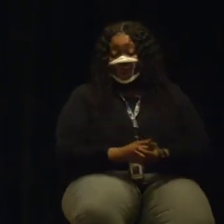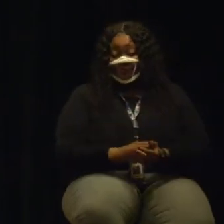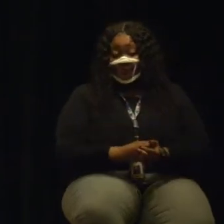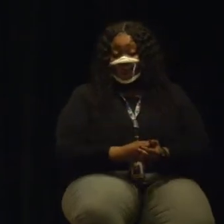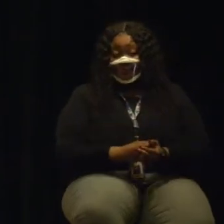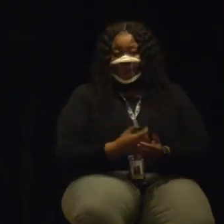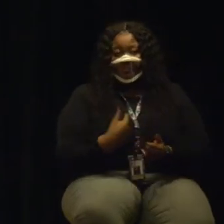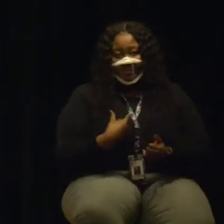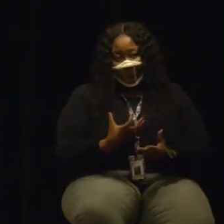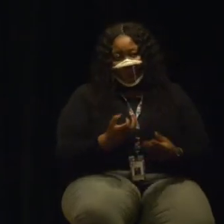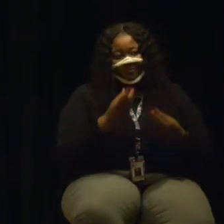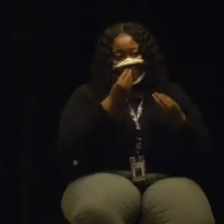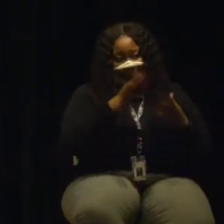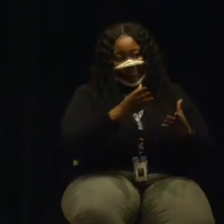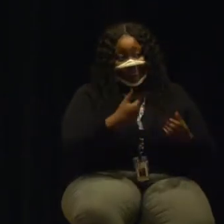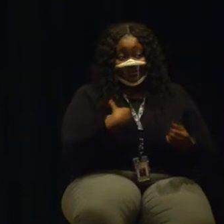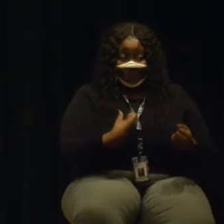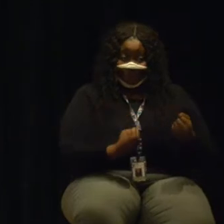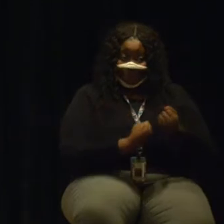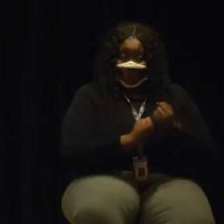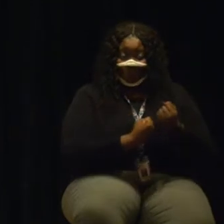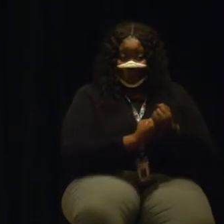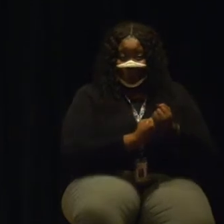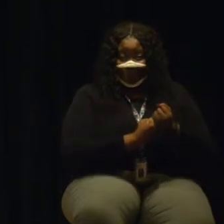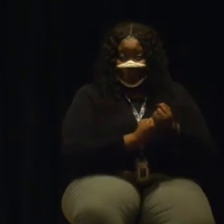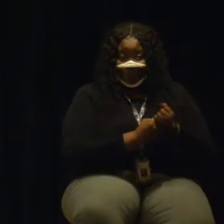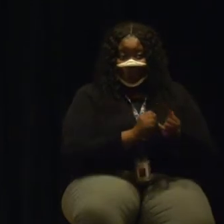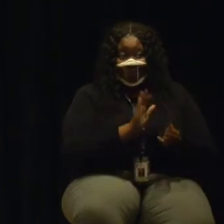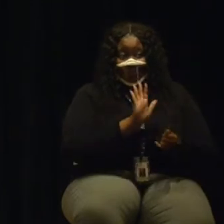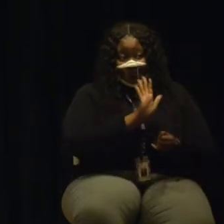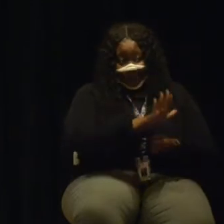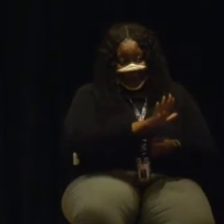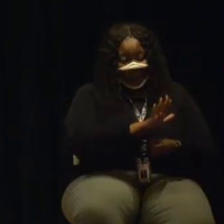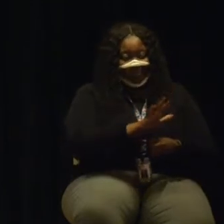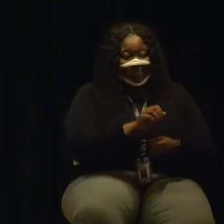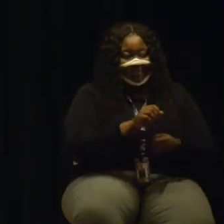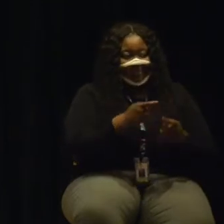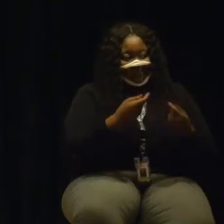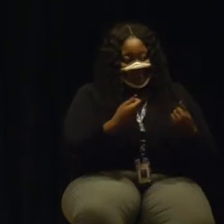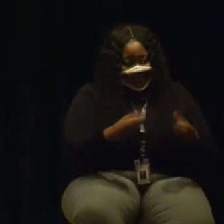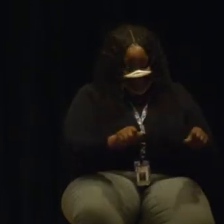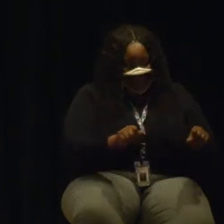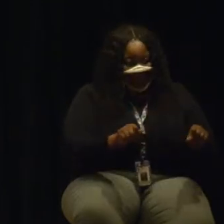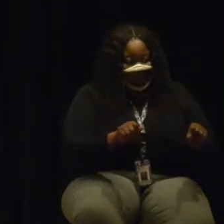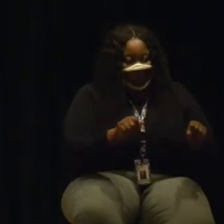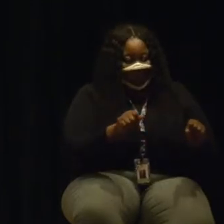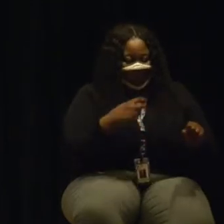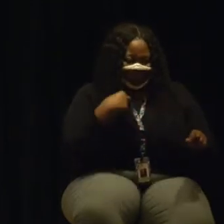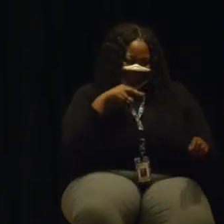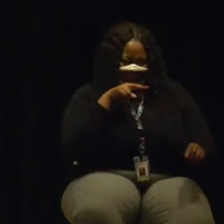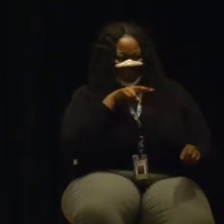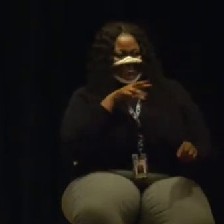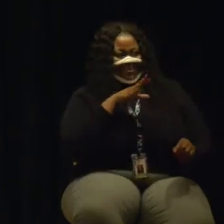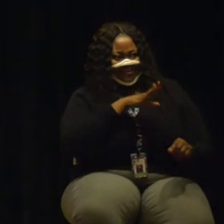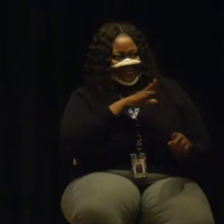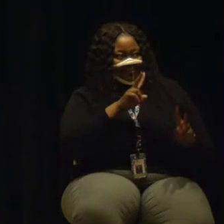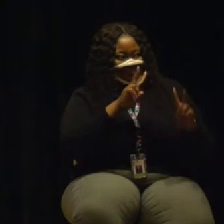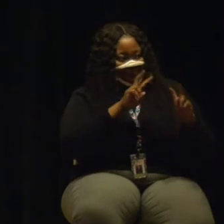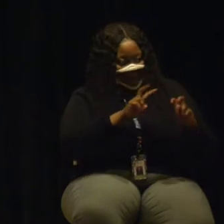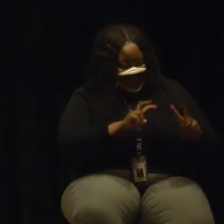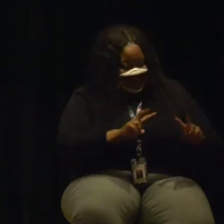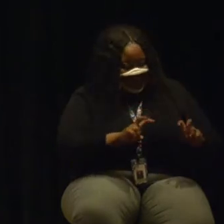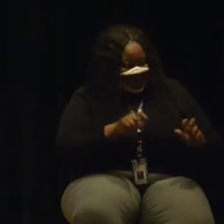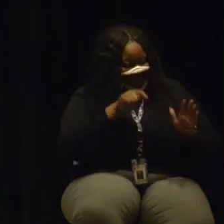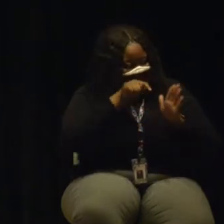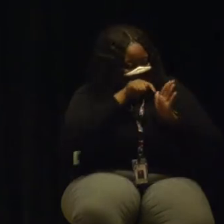I just want to say that I support your effort on that. It looks like you've done all your research. Bold thing to do. We have to be